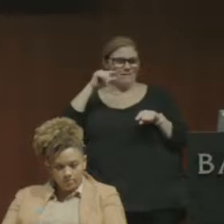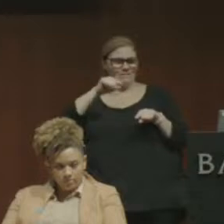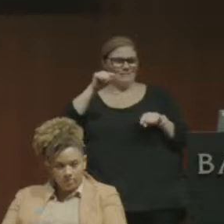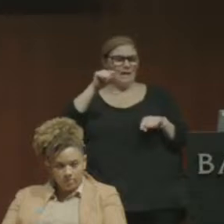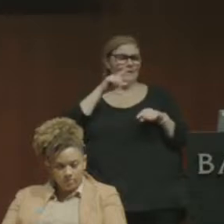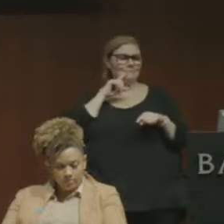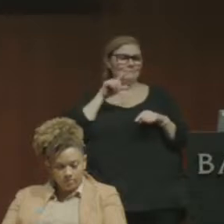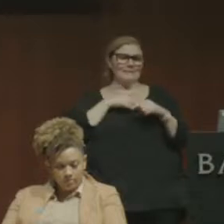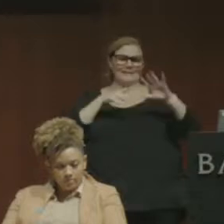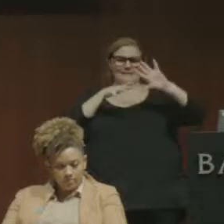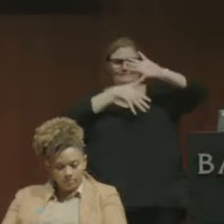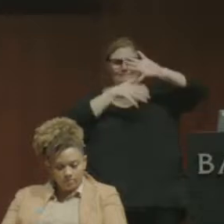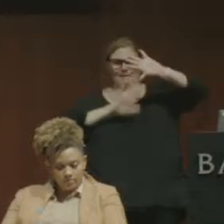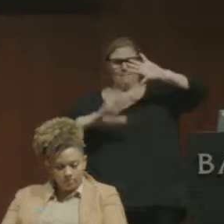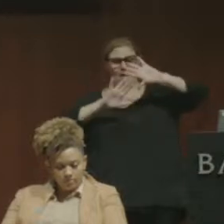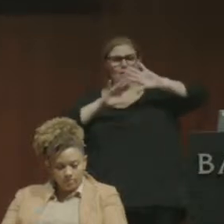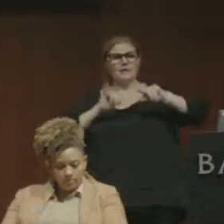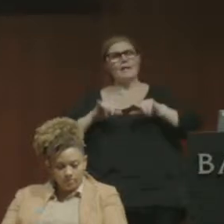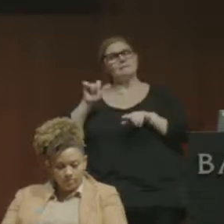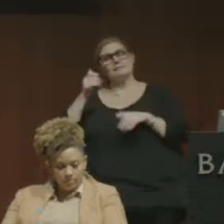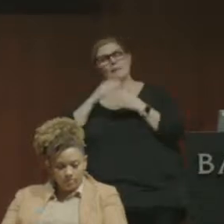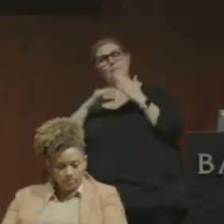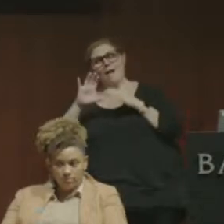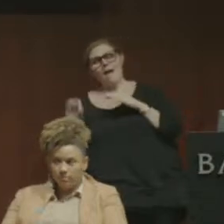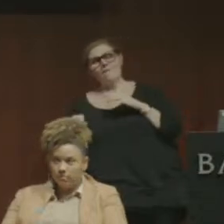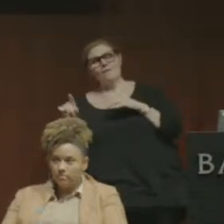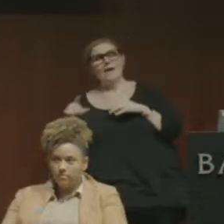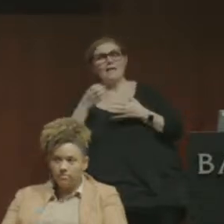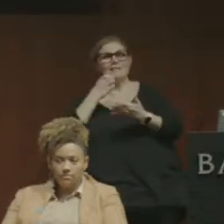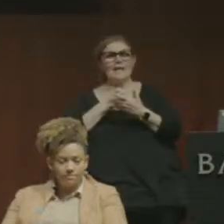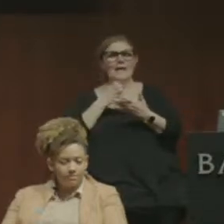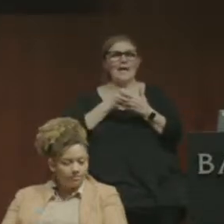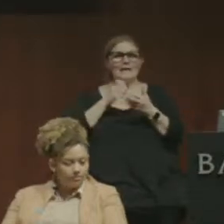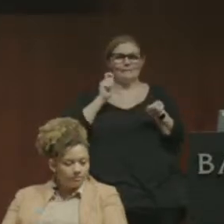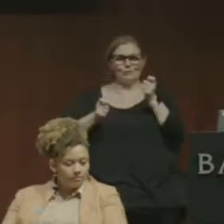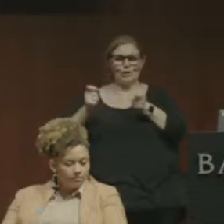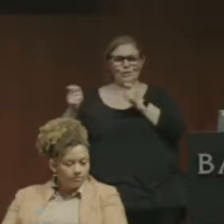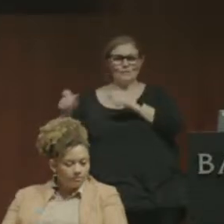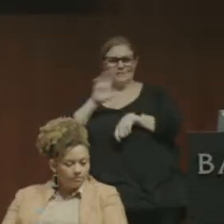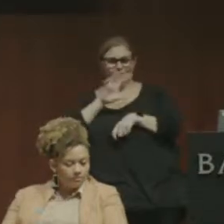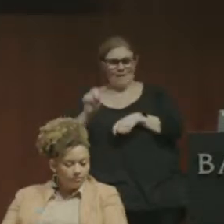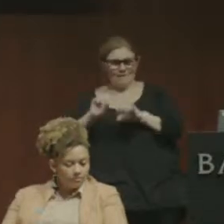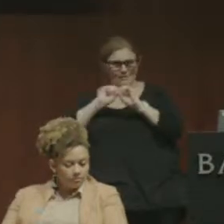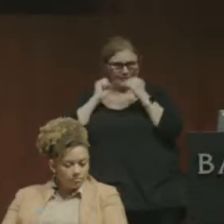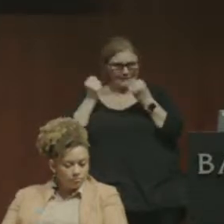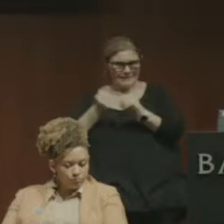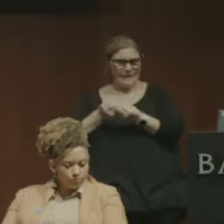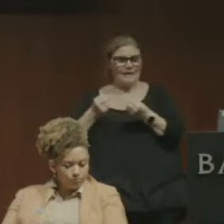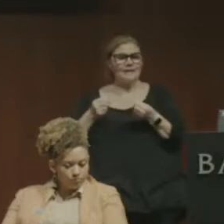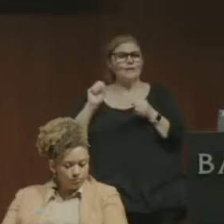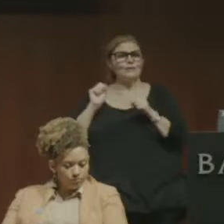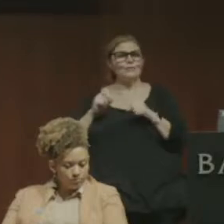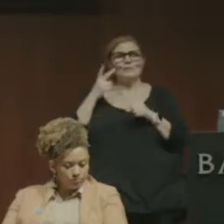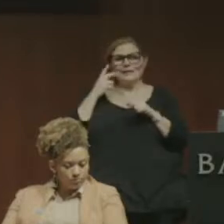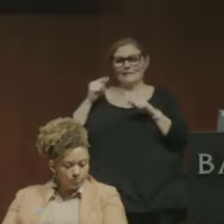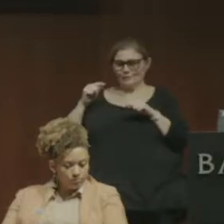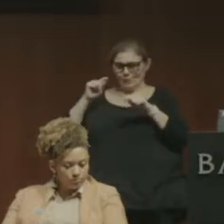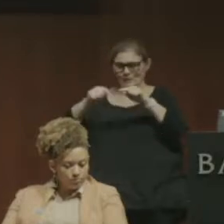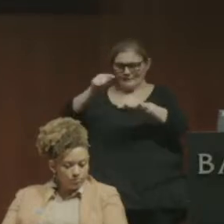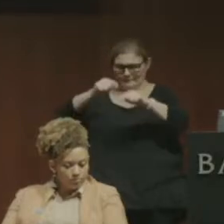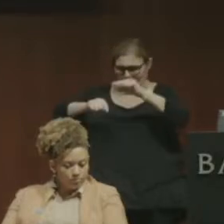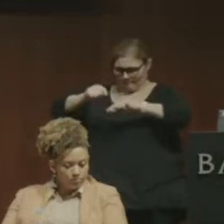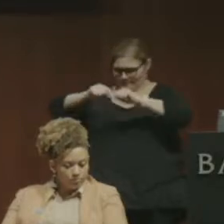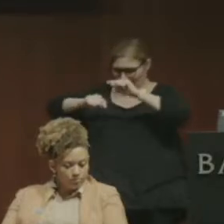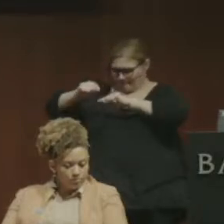the Americas and at other parts of Africa, and economic reorganizing of African societies, you can trace the process of